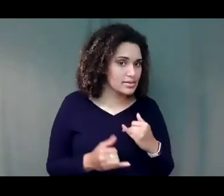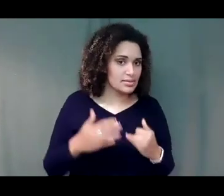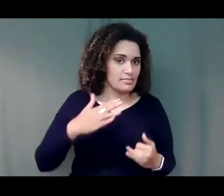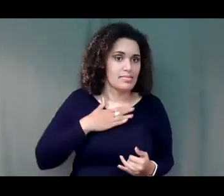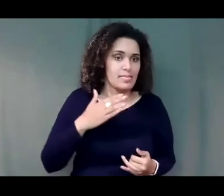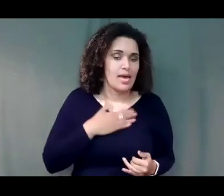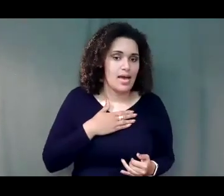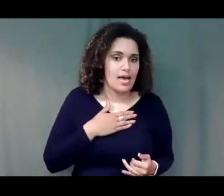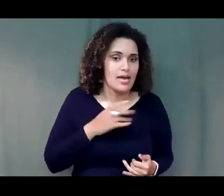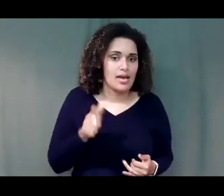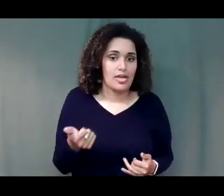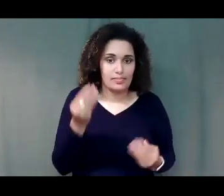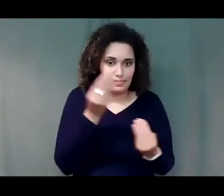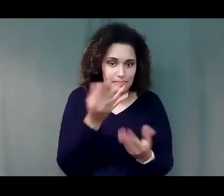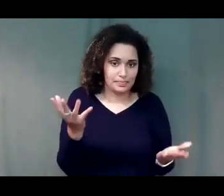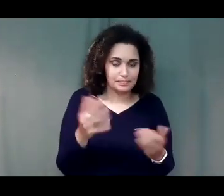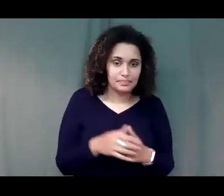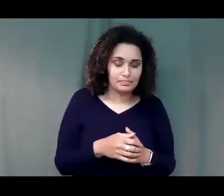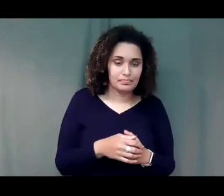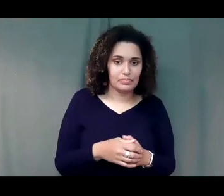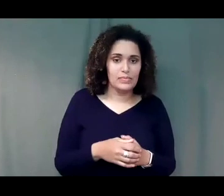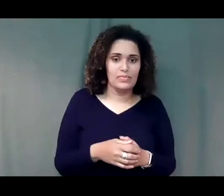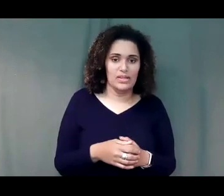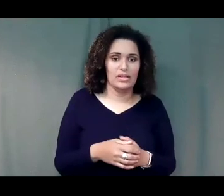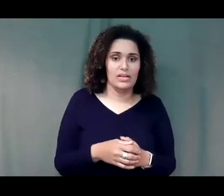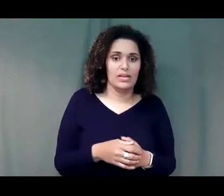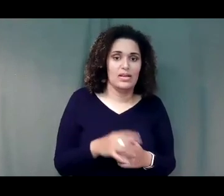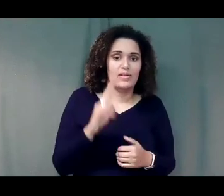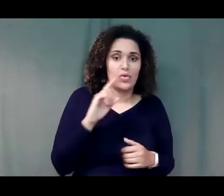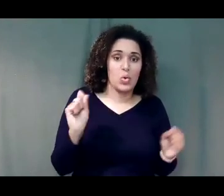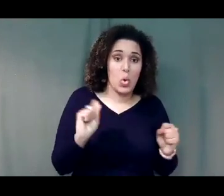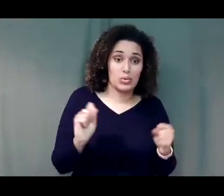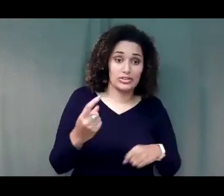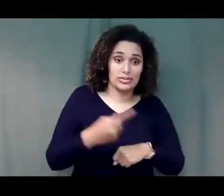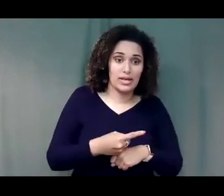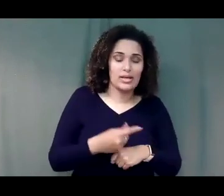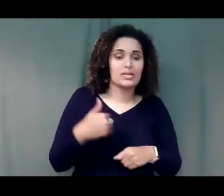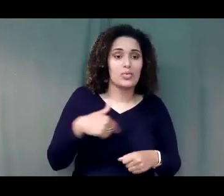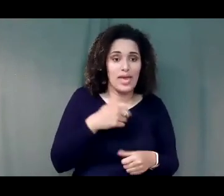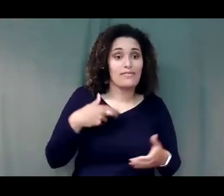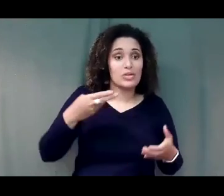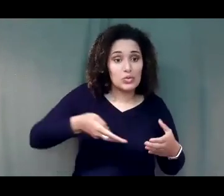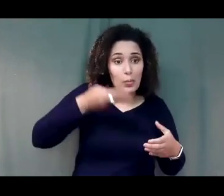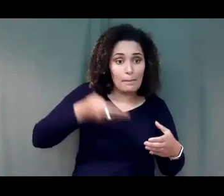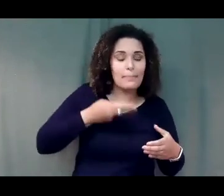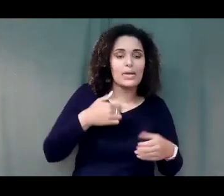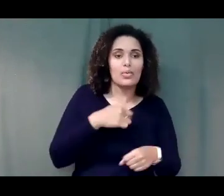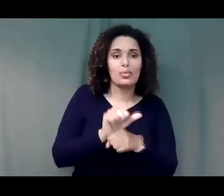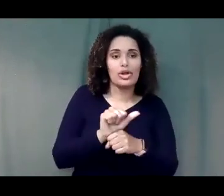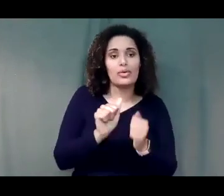think, logistics are, we are for these colder days also doing soup. So we've been working with Atwater's